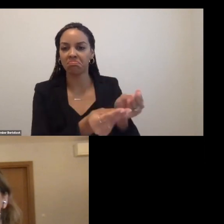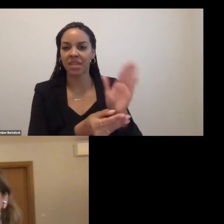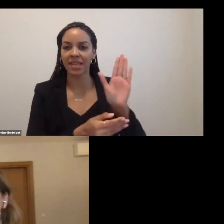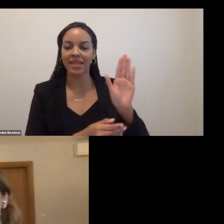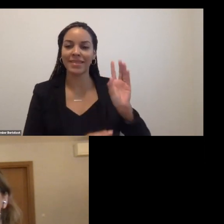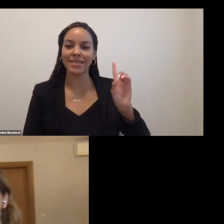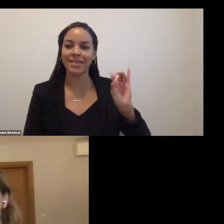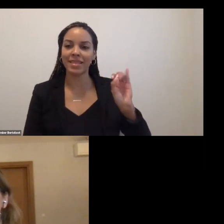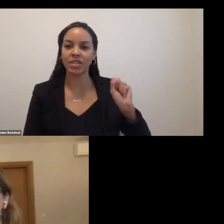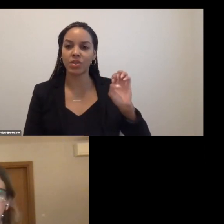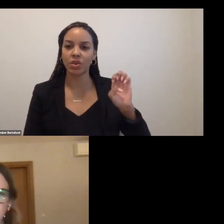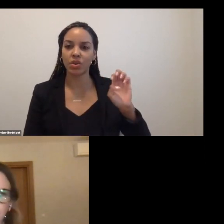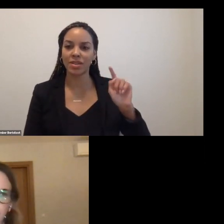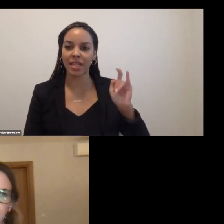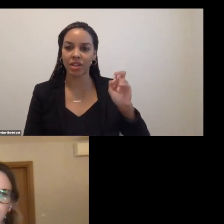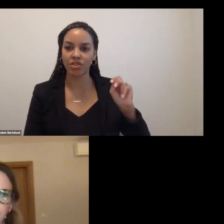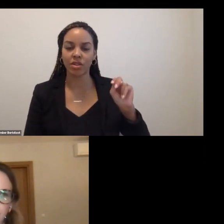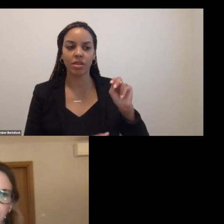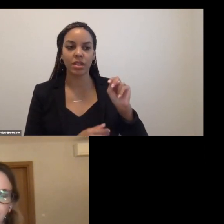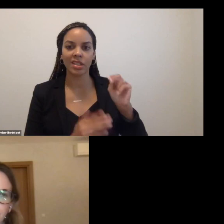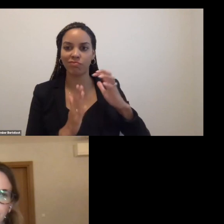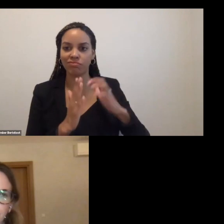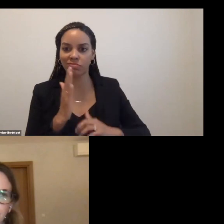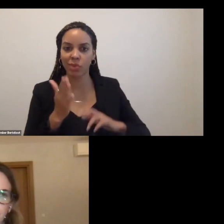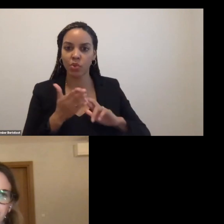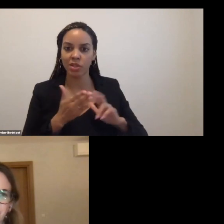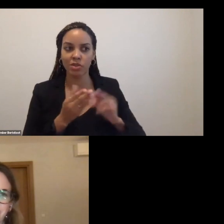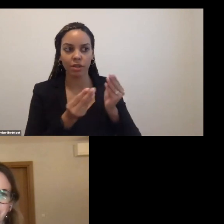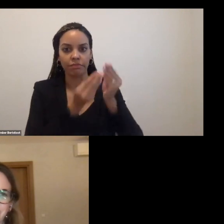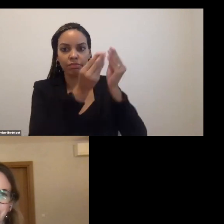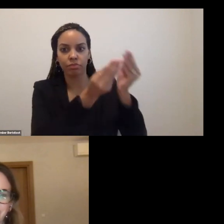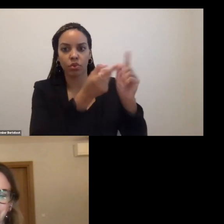really great opening of looking for alternative